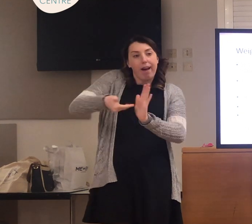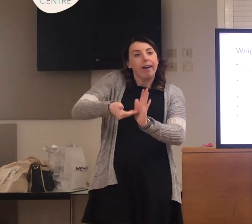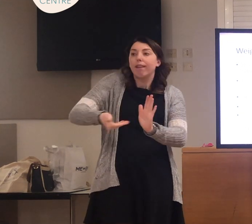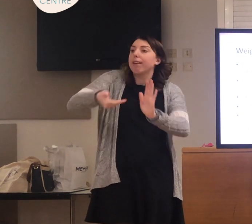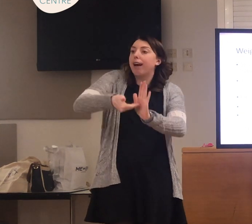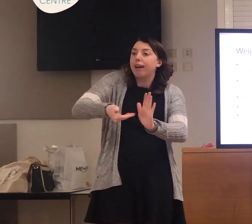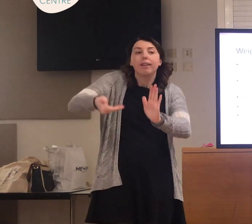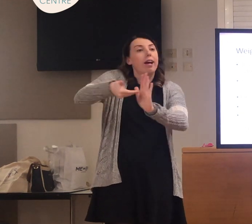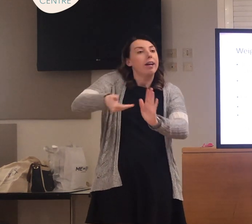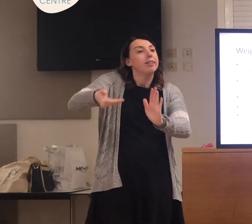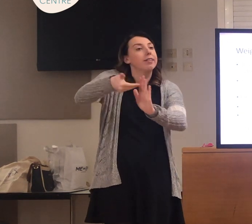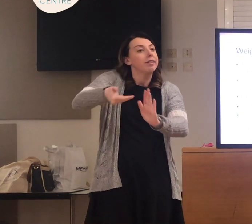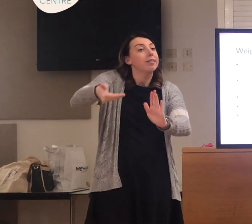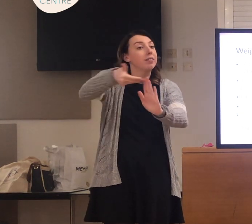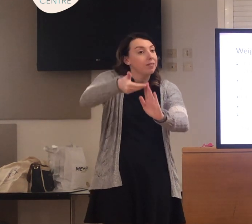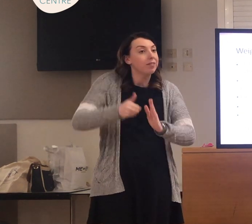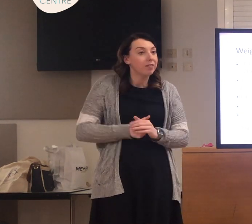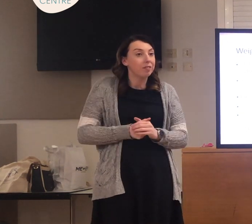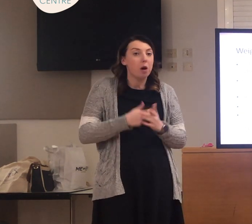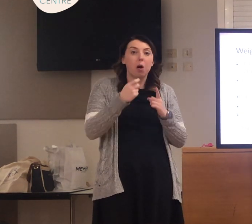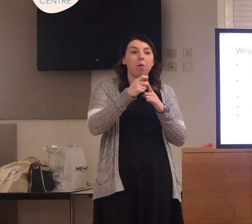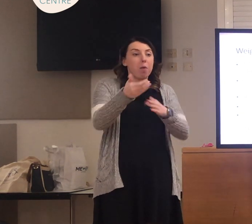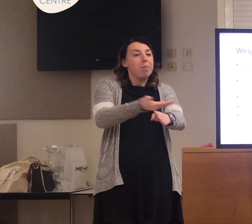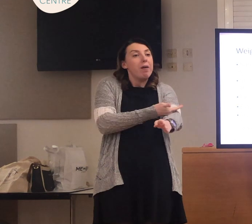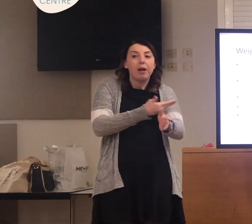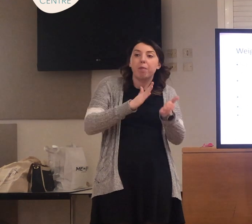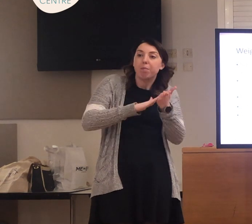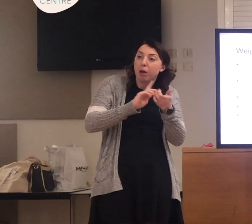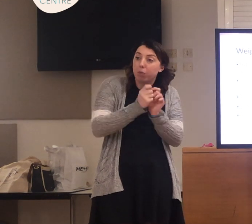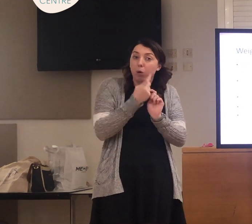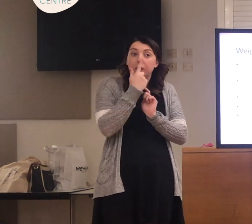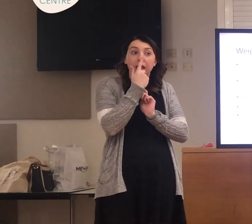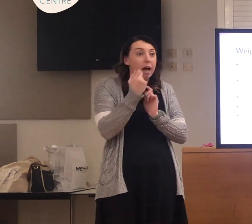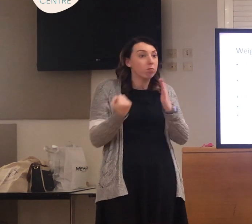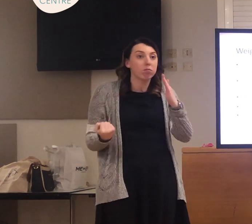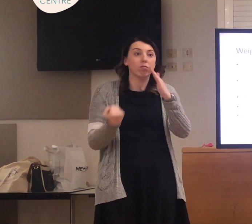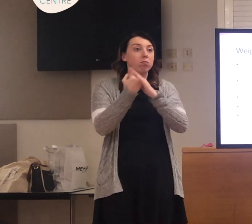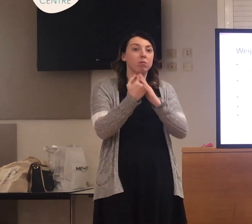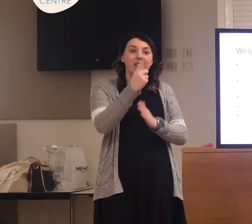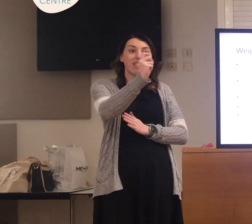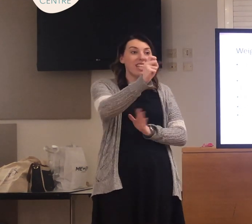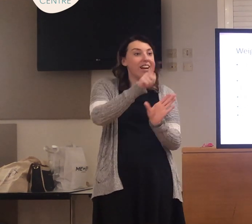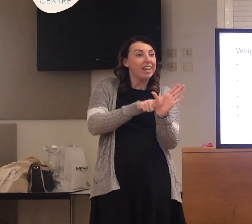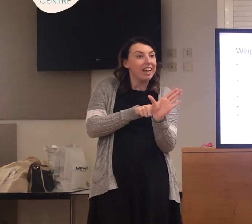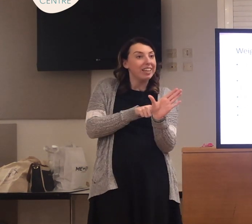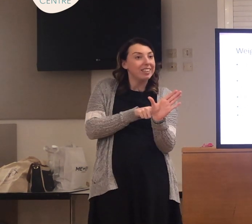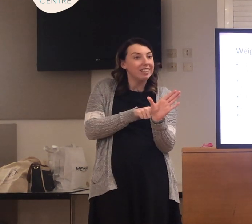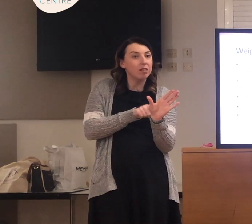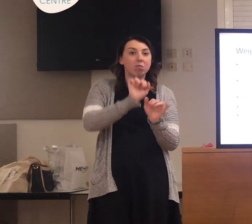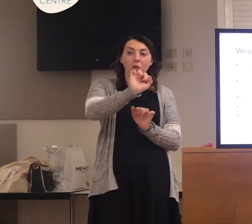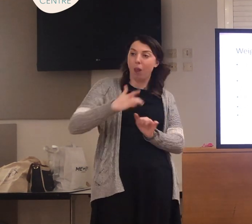And if we think perimenopause might be 5, 6, 7, even 10 years of your